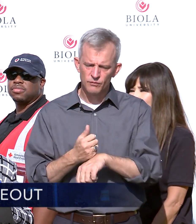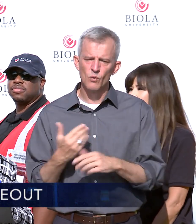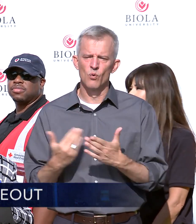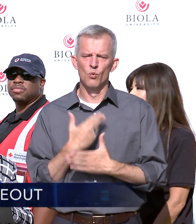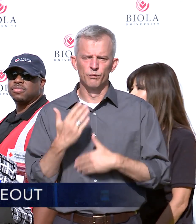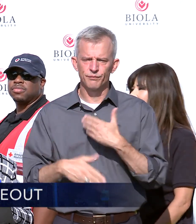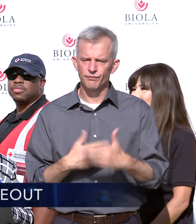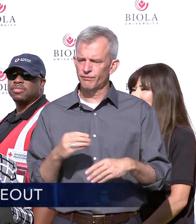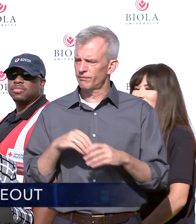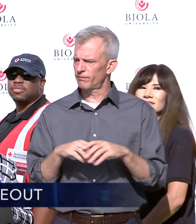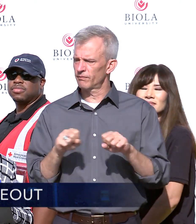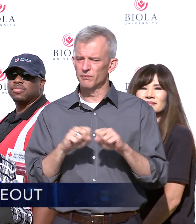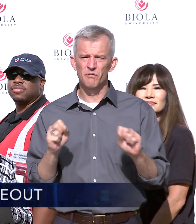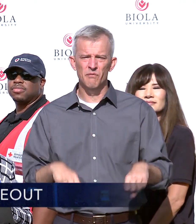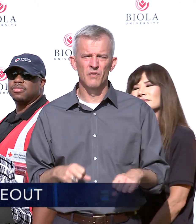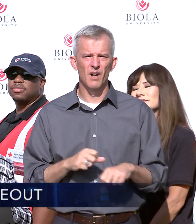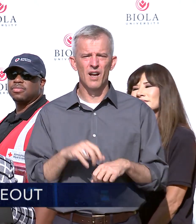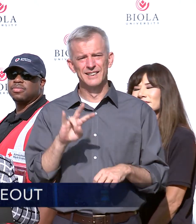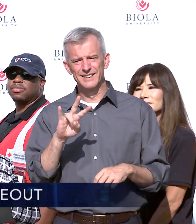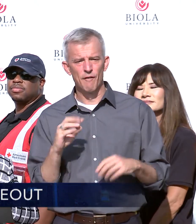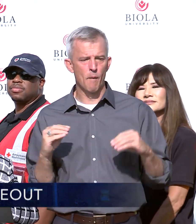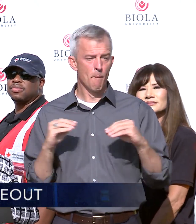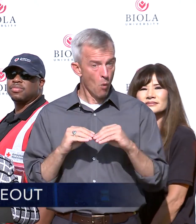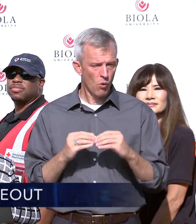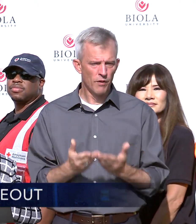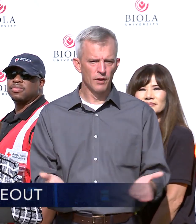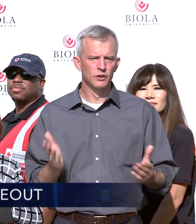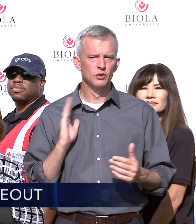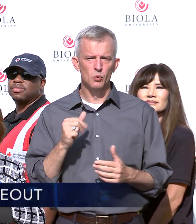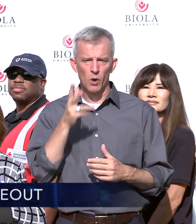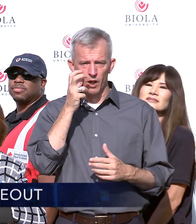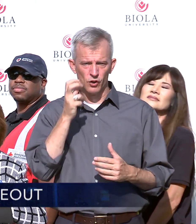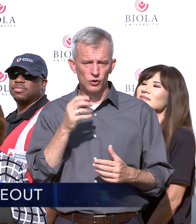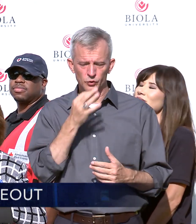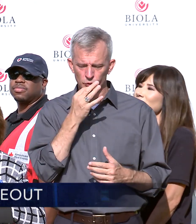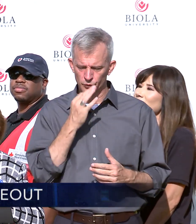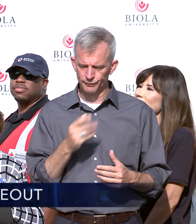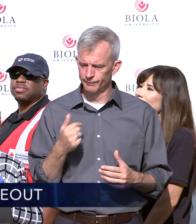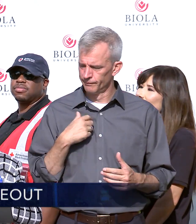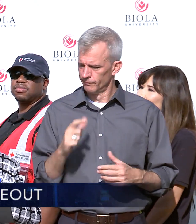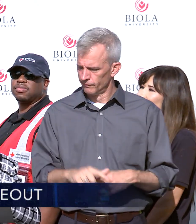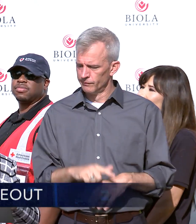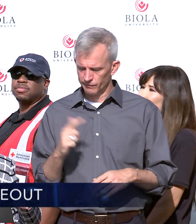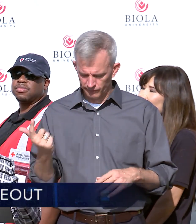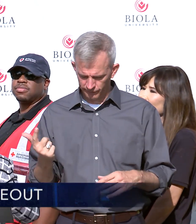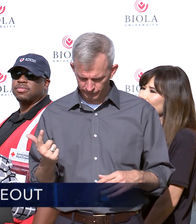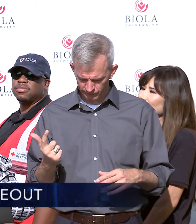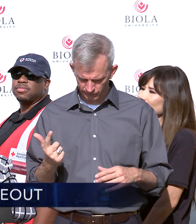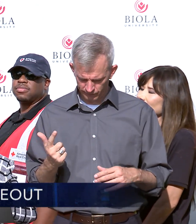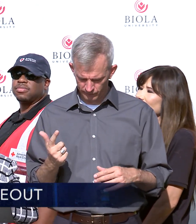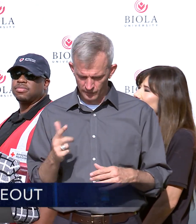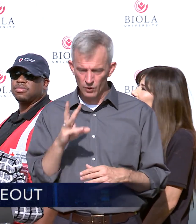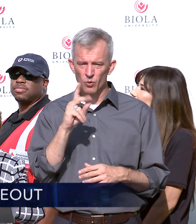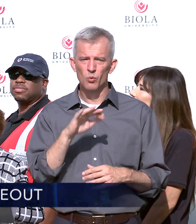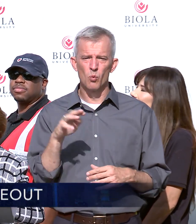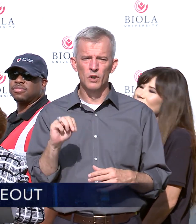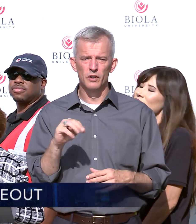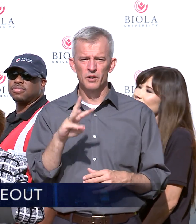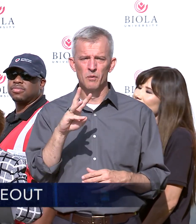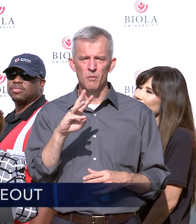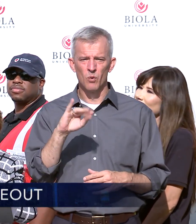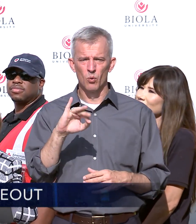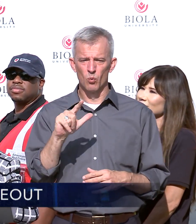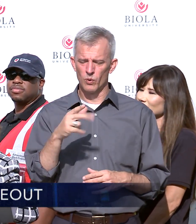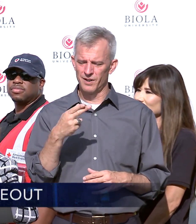into their system and 7 other things that you are going to hear about soon. So I'm going to turn it over now to William Wilhite,